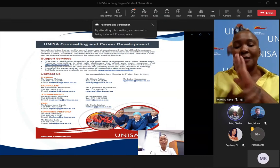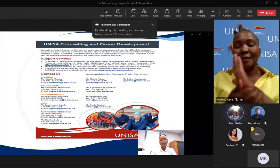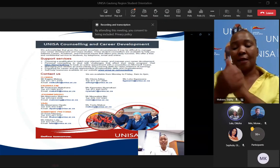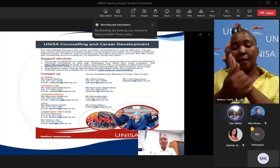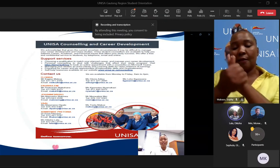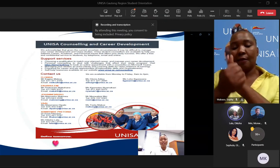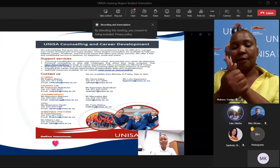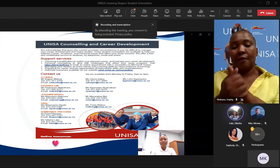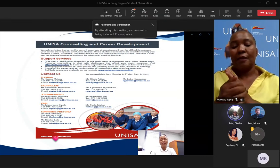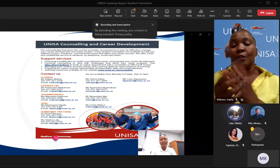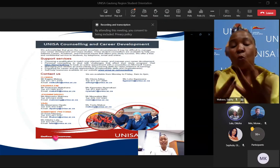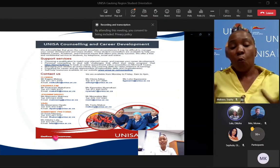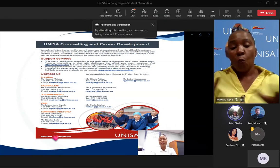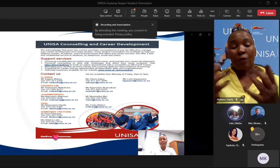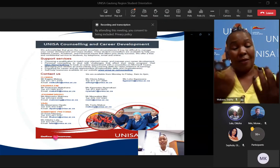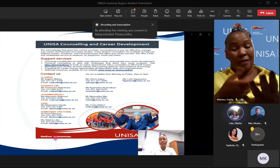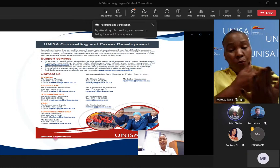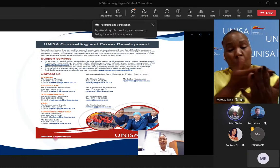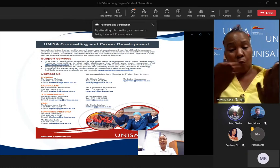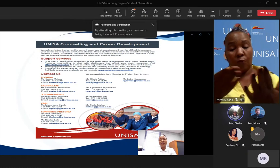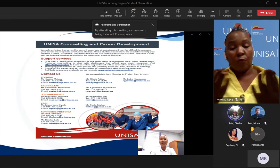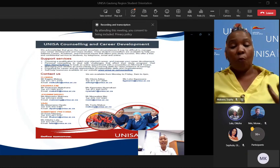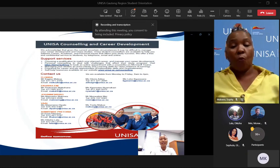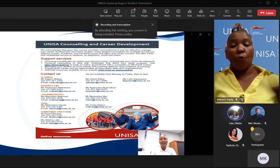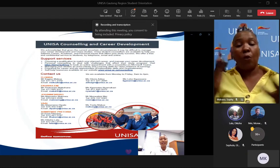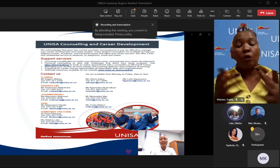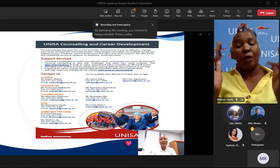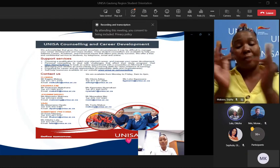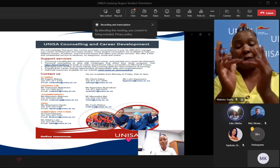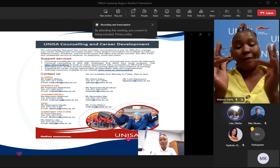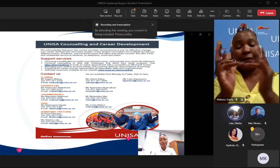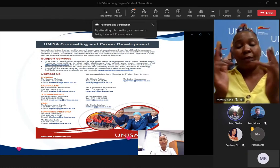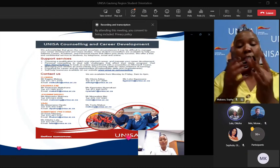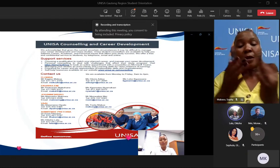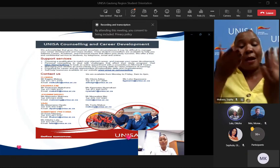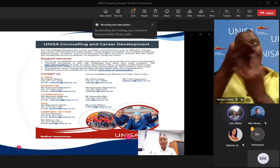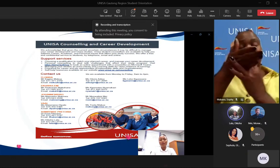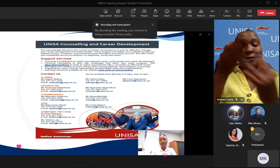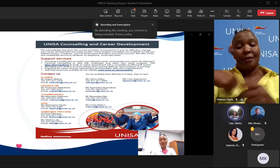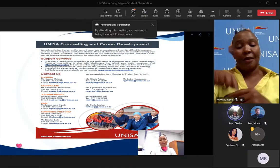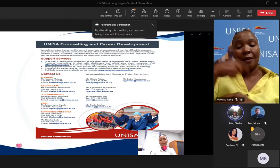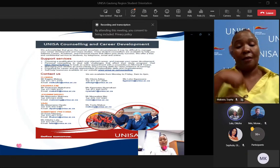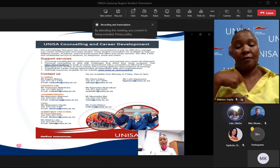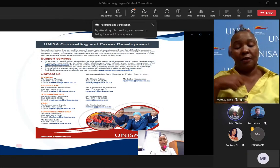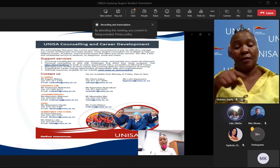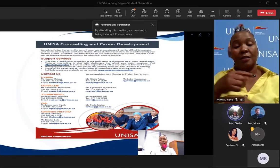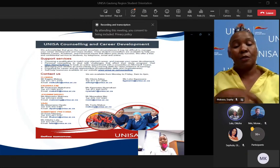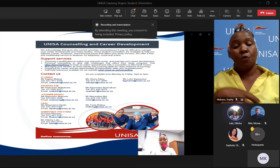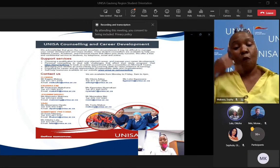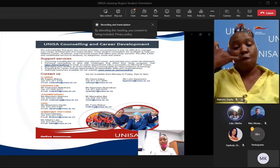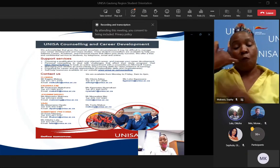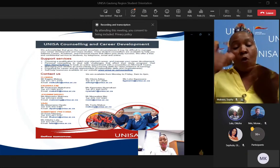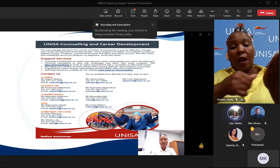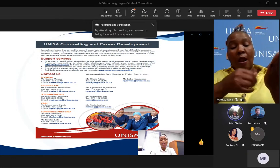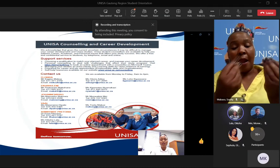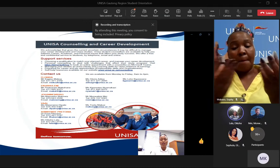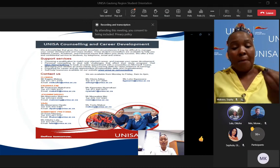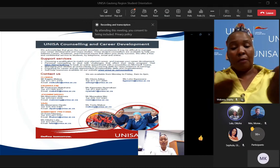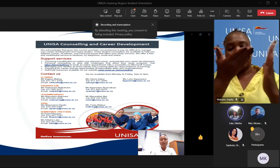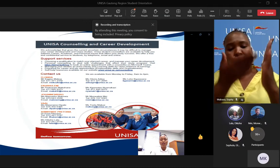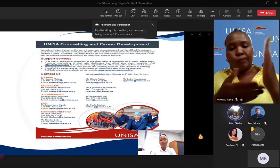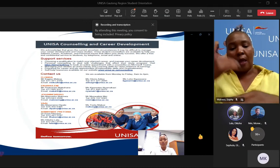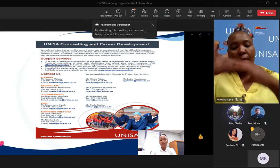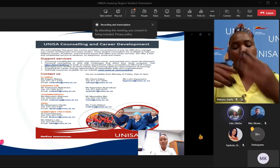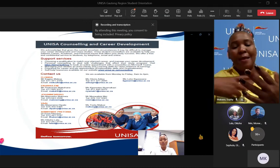that's where you can actually that's how you can actually access us and those are our telephone numbers and our email addresses